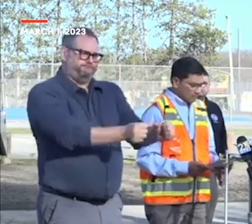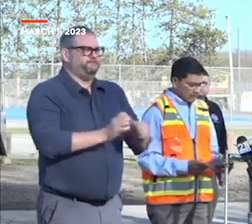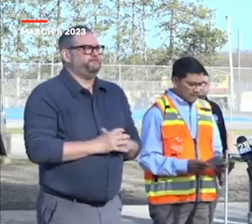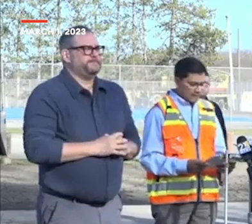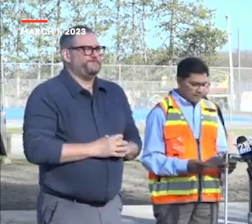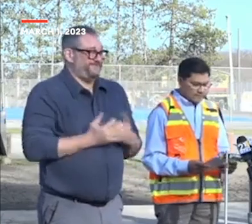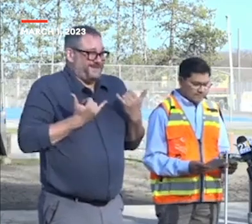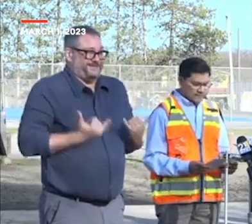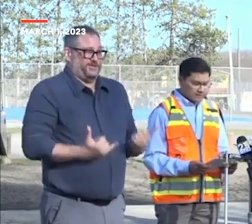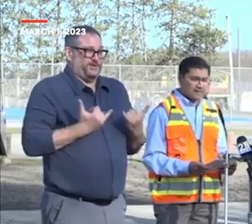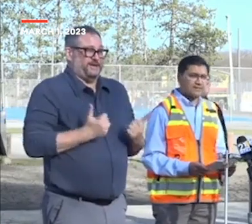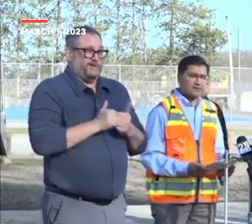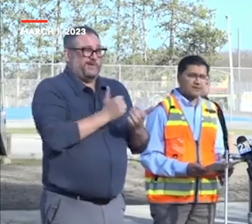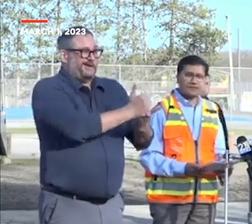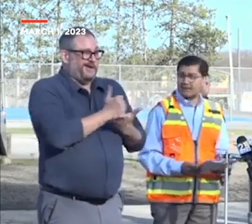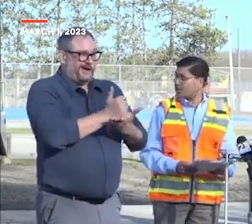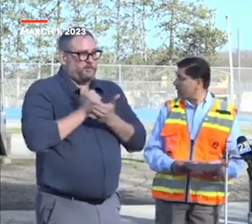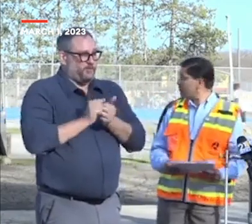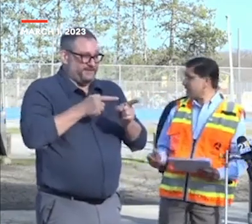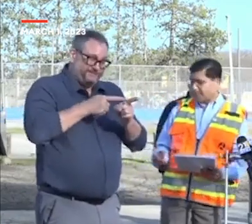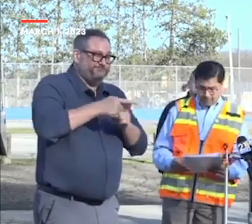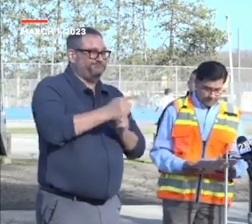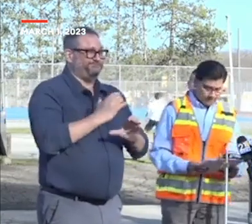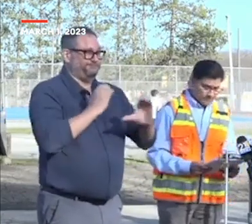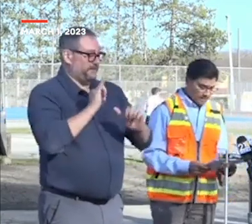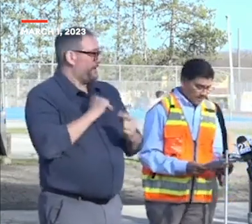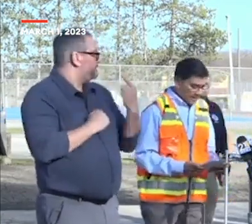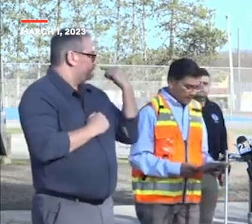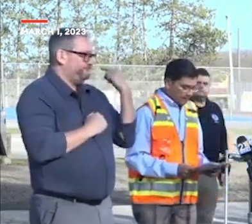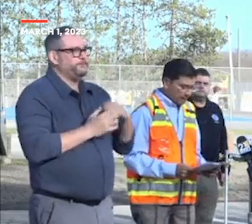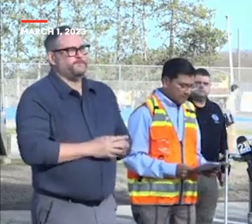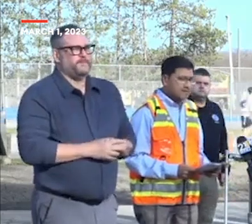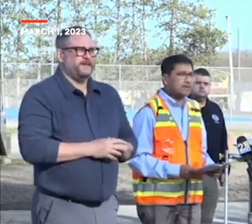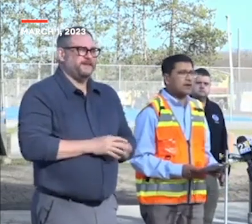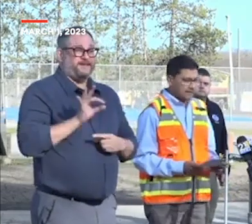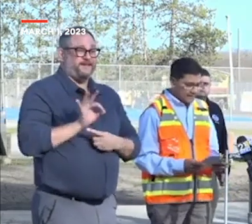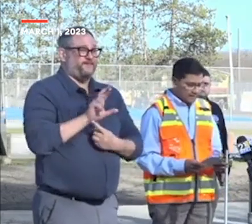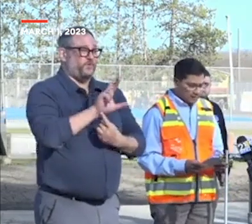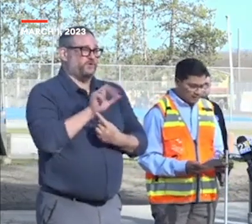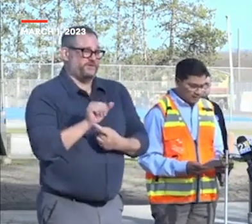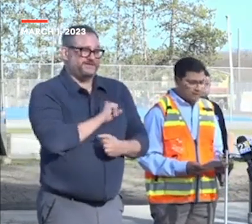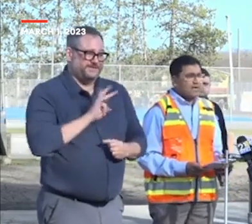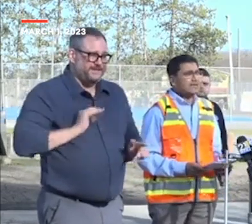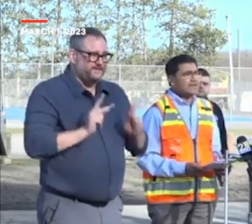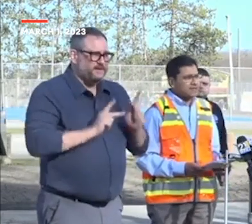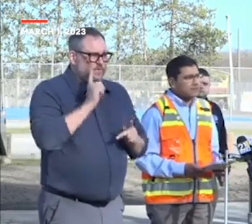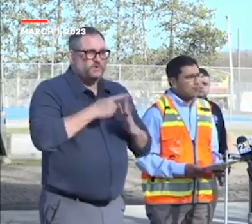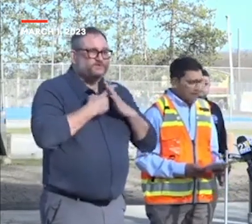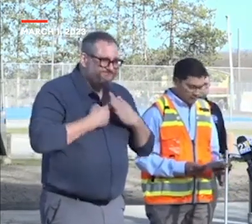Today, with the help of specialized vehicles like the one behind me, FRA personnel are kicking off